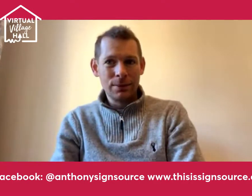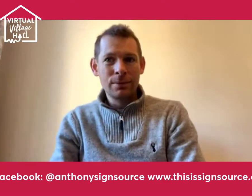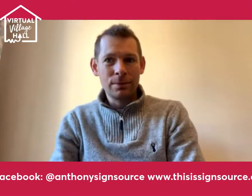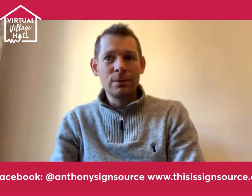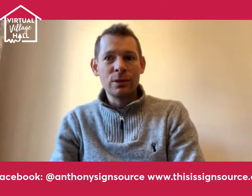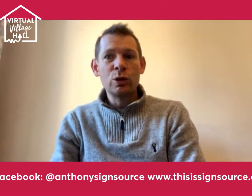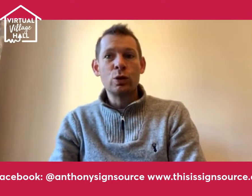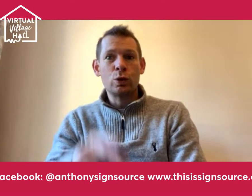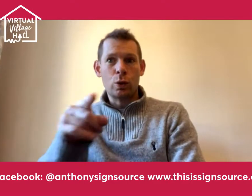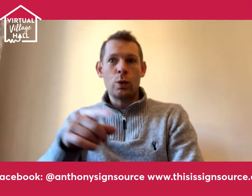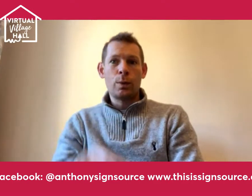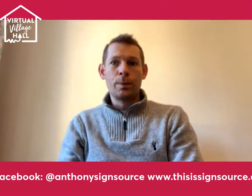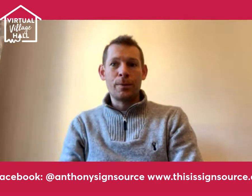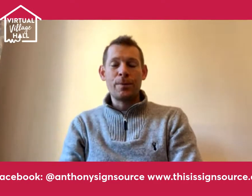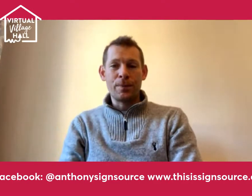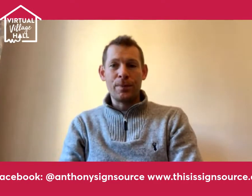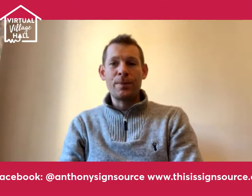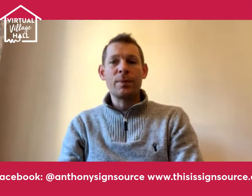or describing an animal.